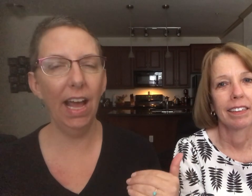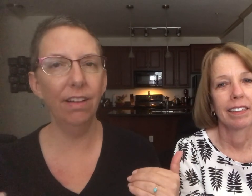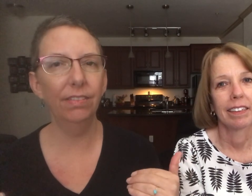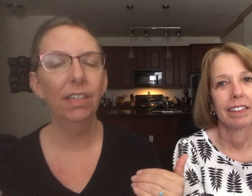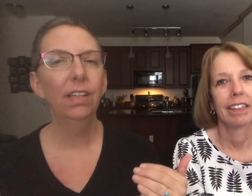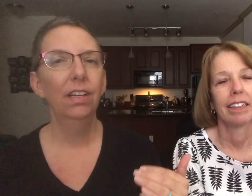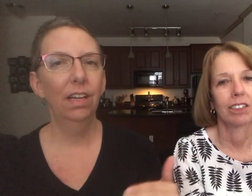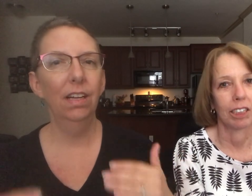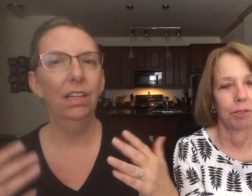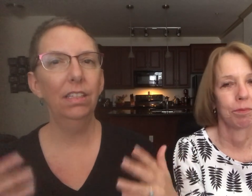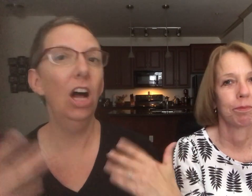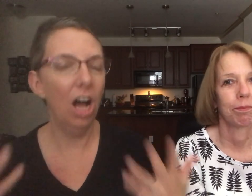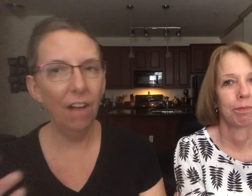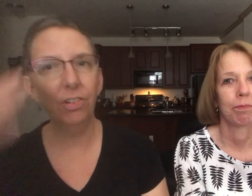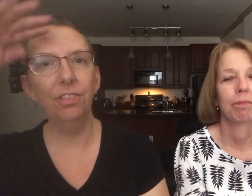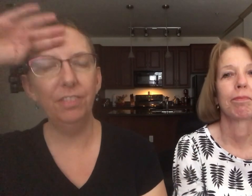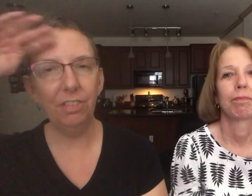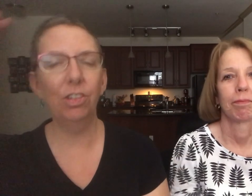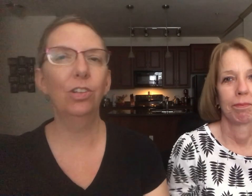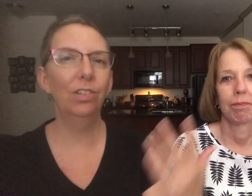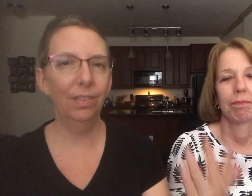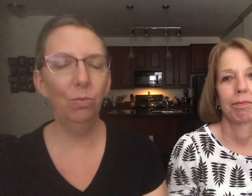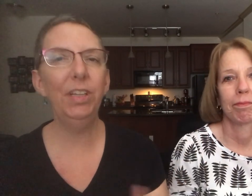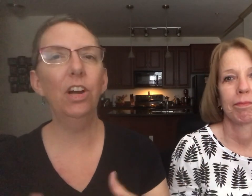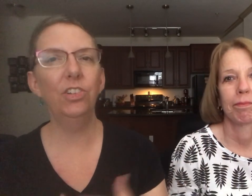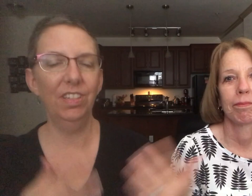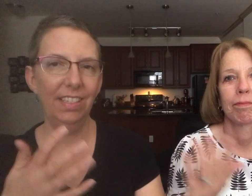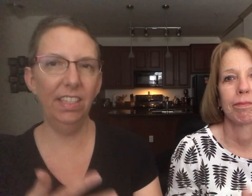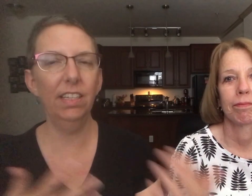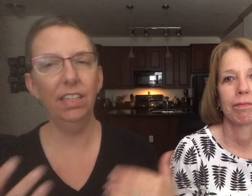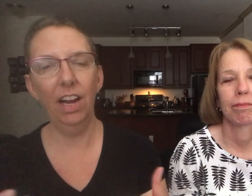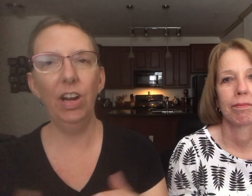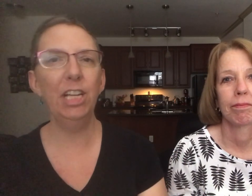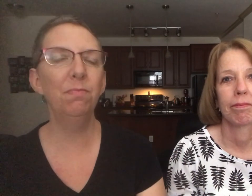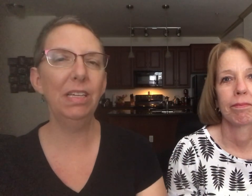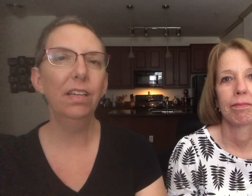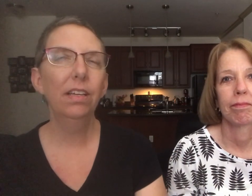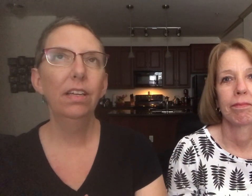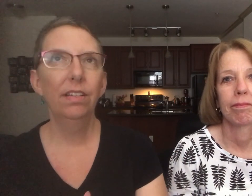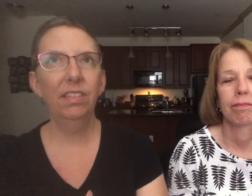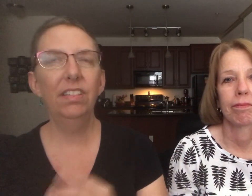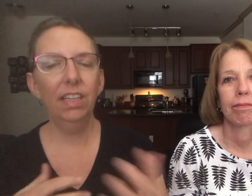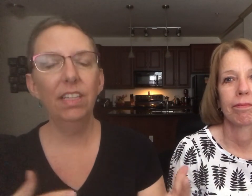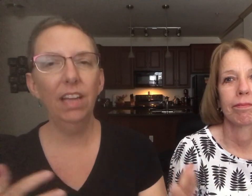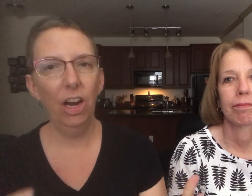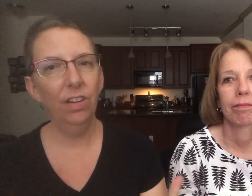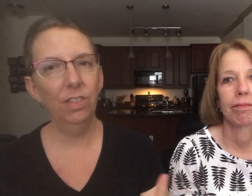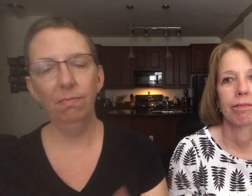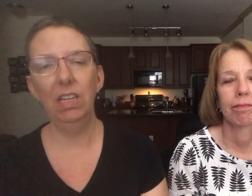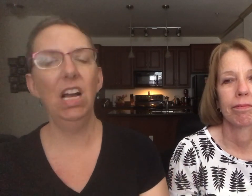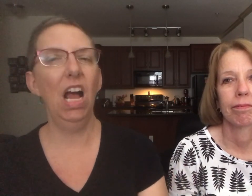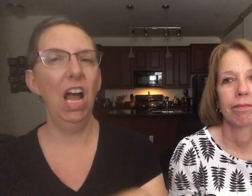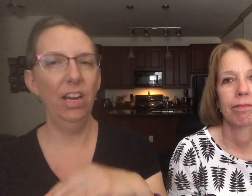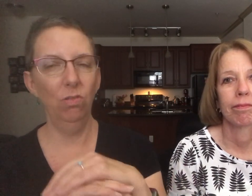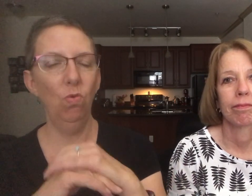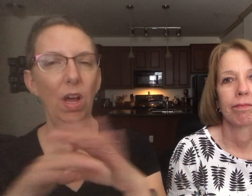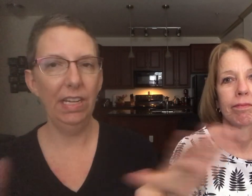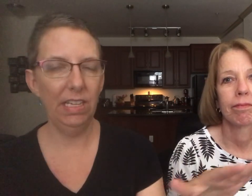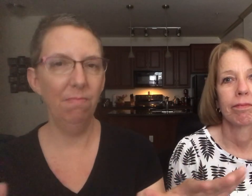have a cough or a fever. We are just sick and tired. I can be sick and tired of something. I don't want it in my